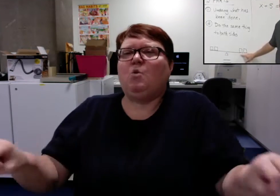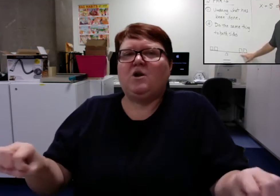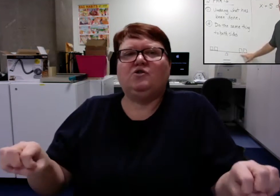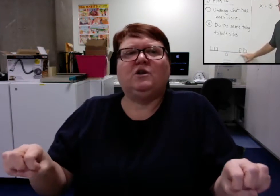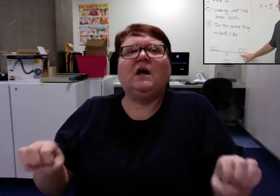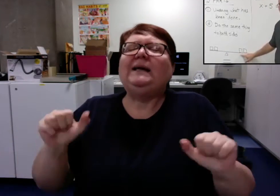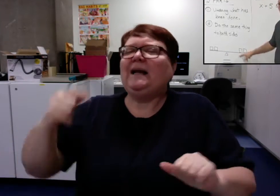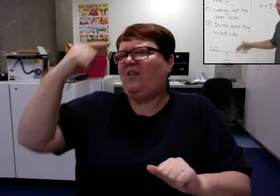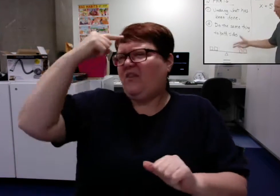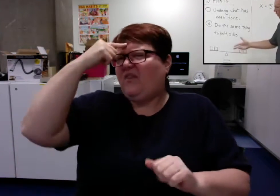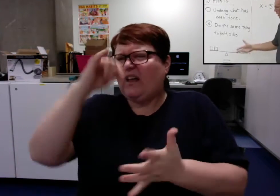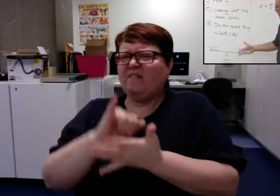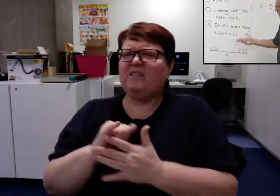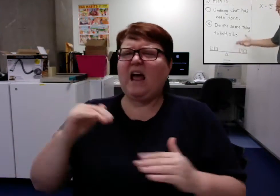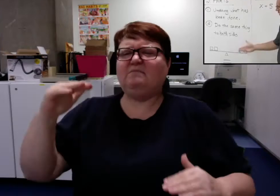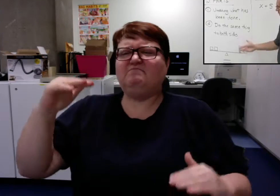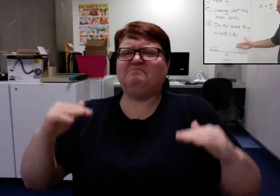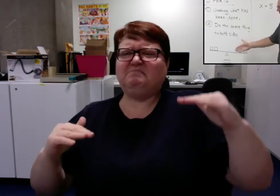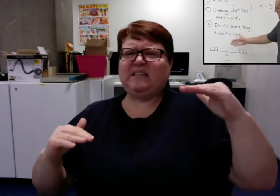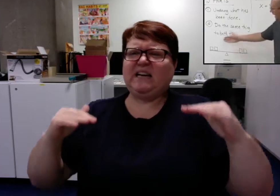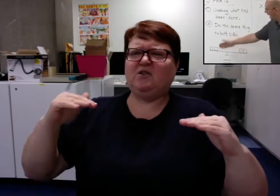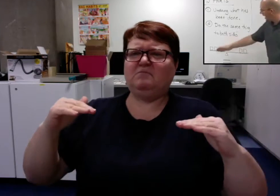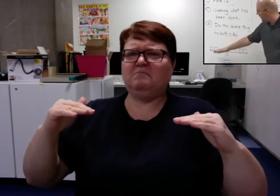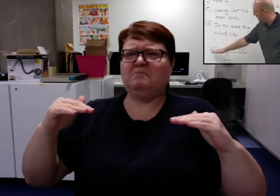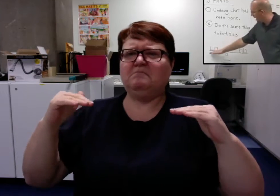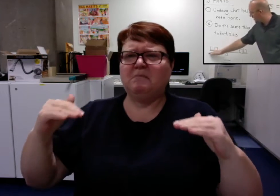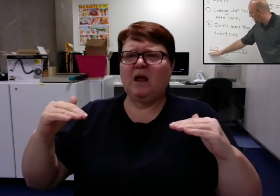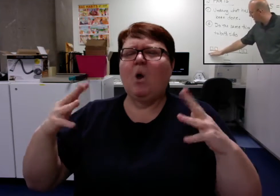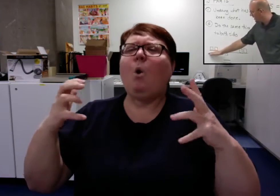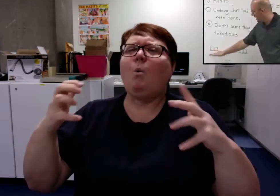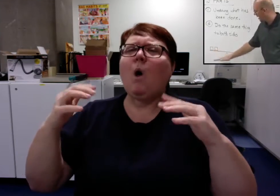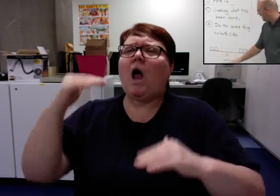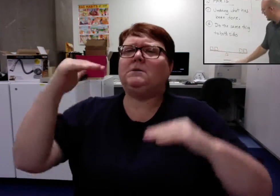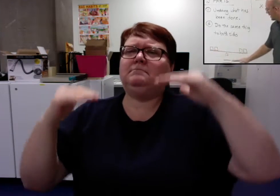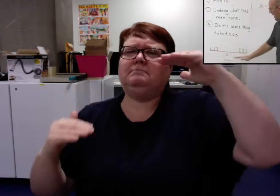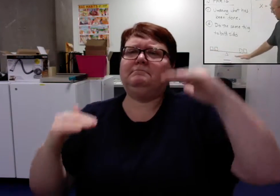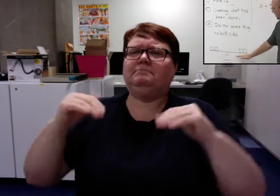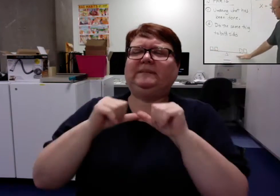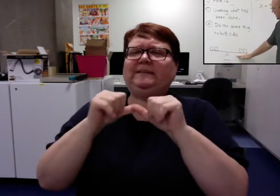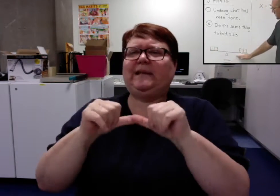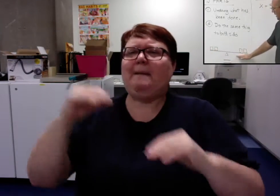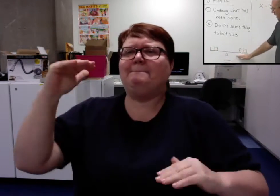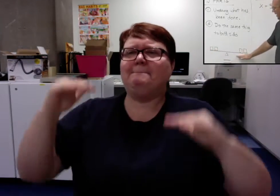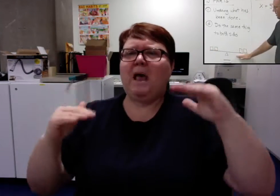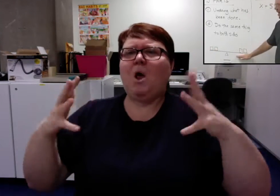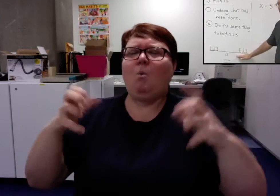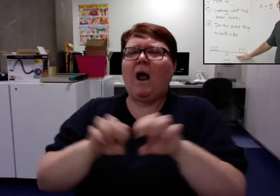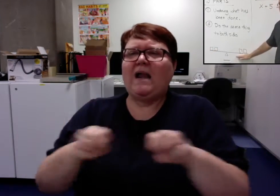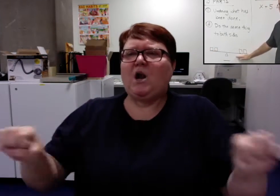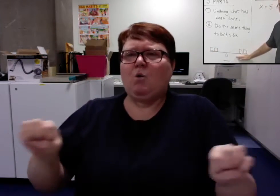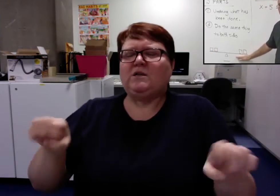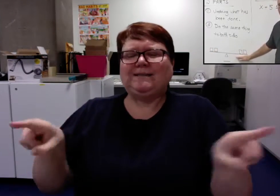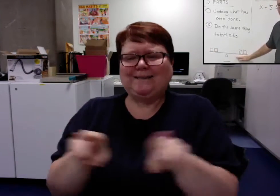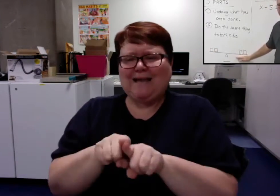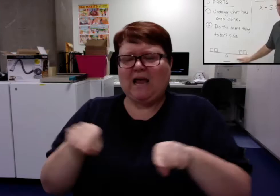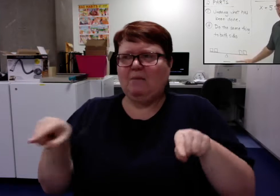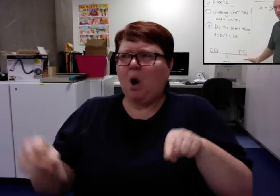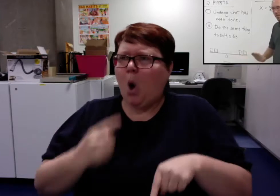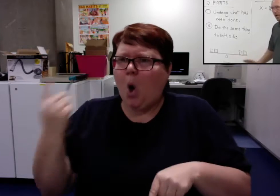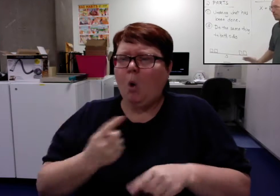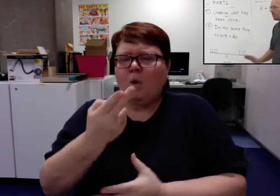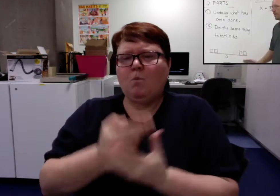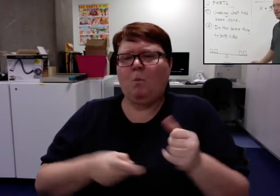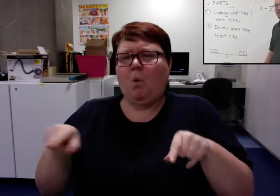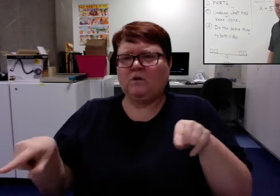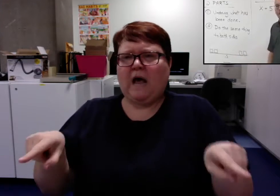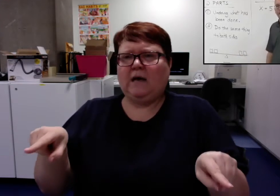box from the other side. Or, if I wanted to add a box to this side, I would need to add a box to the other side. So